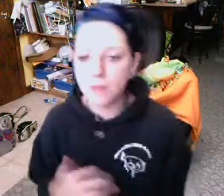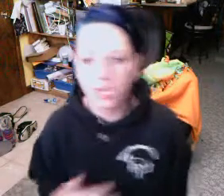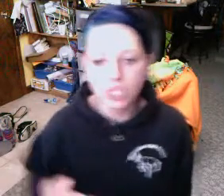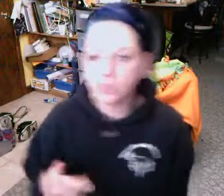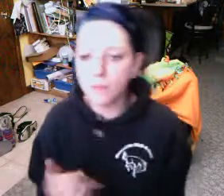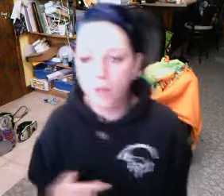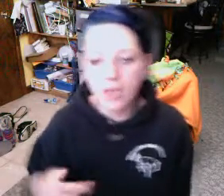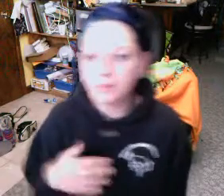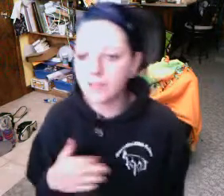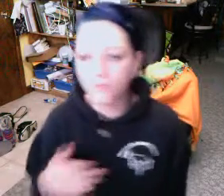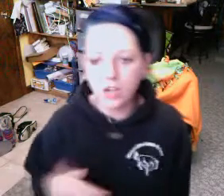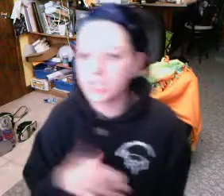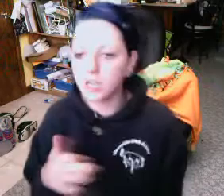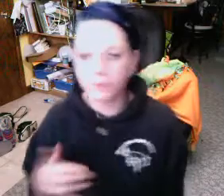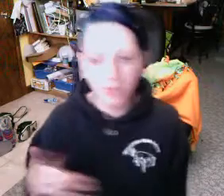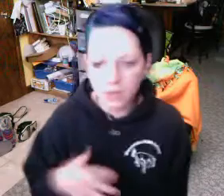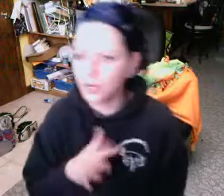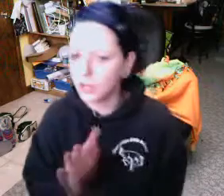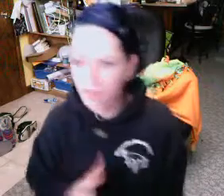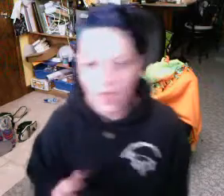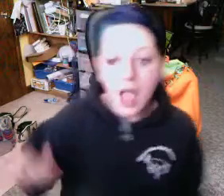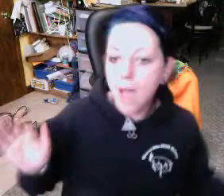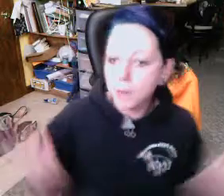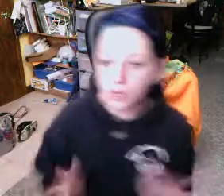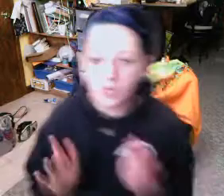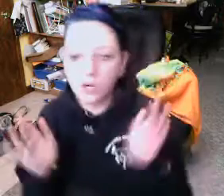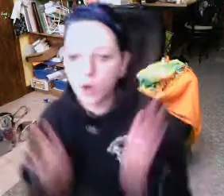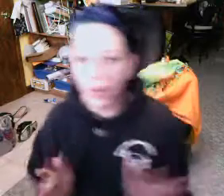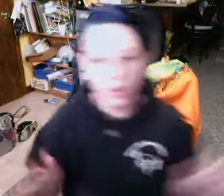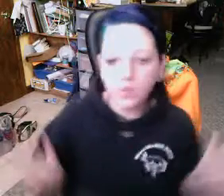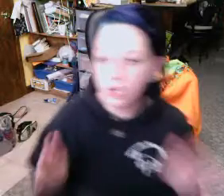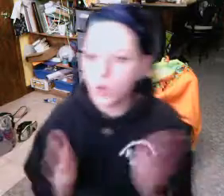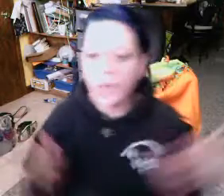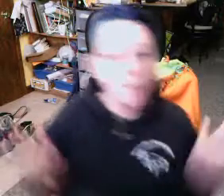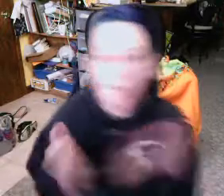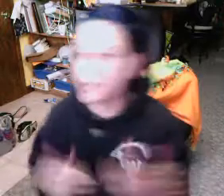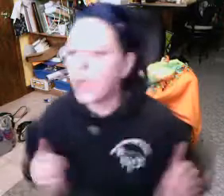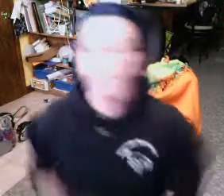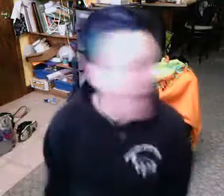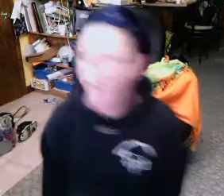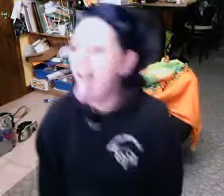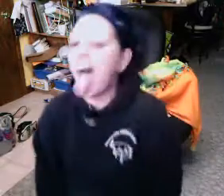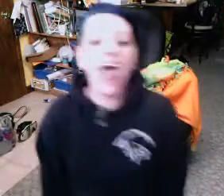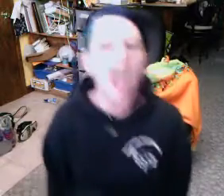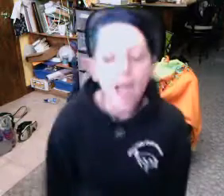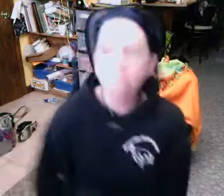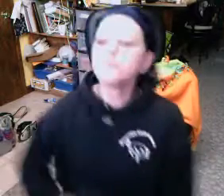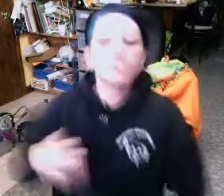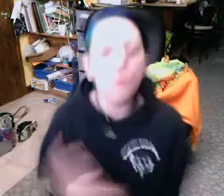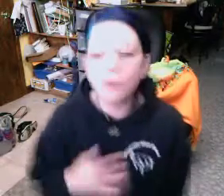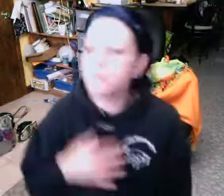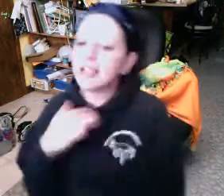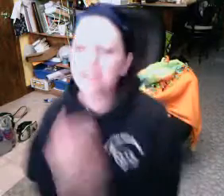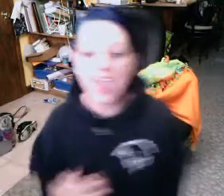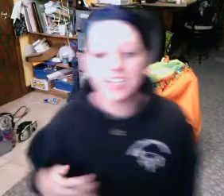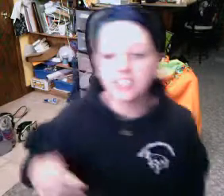bucks. Use a butt in the front, dick it with him in her cunt. I put it in her hole, hole in one putt, putt, whack. Super McNasty,